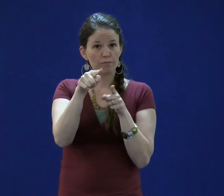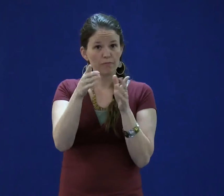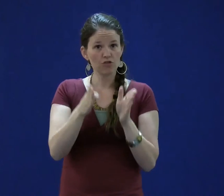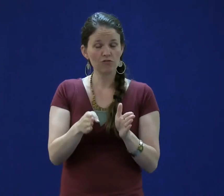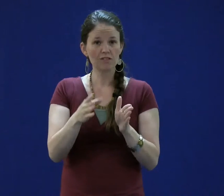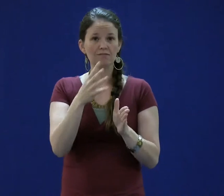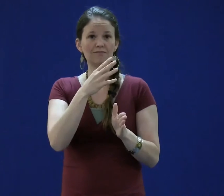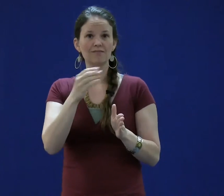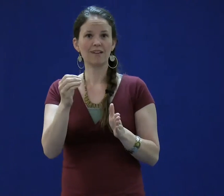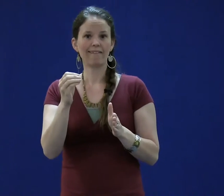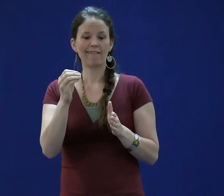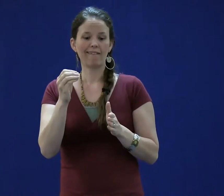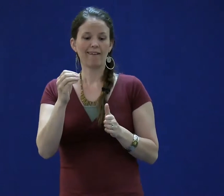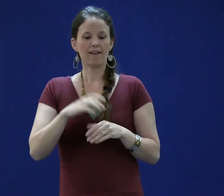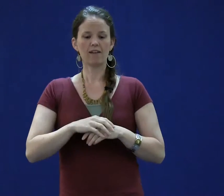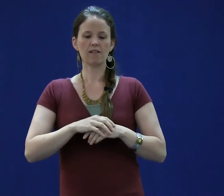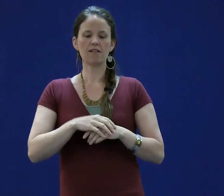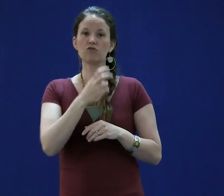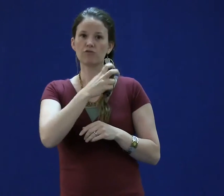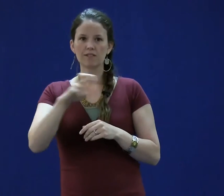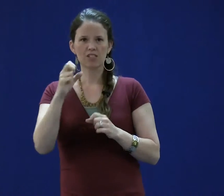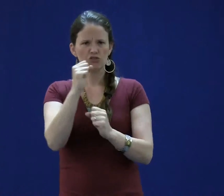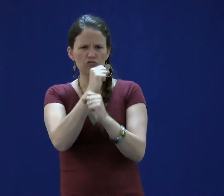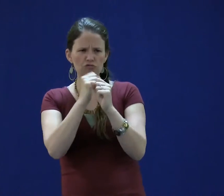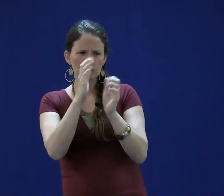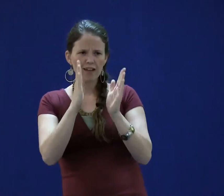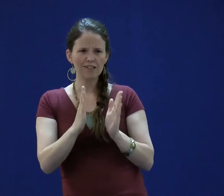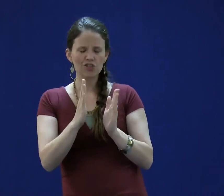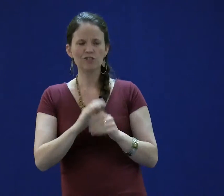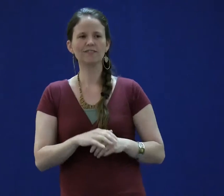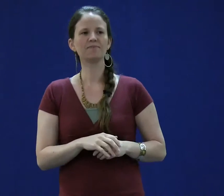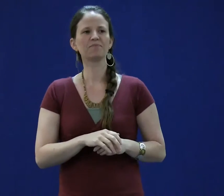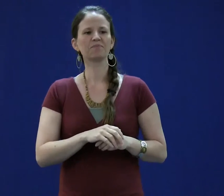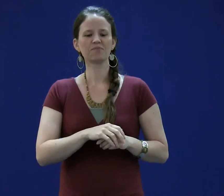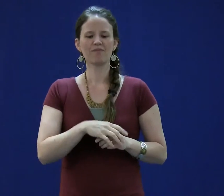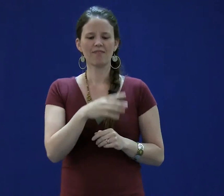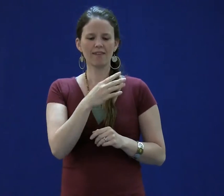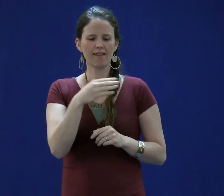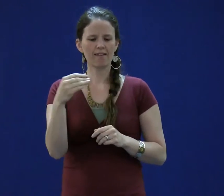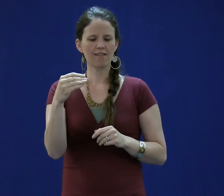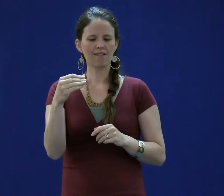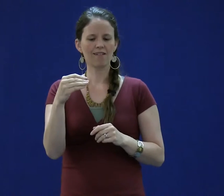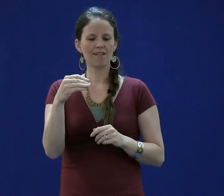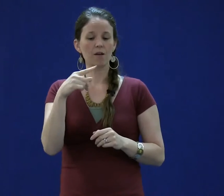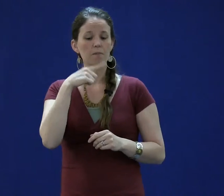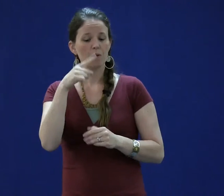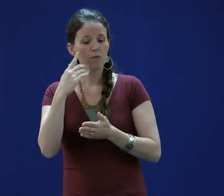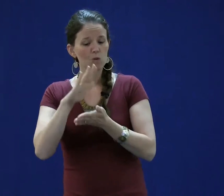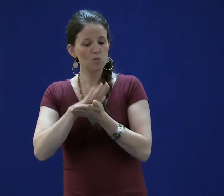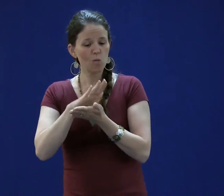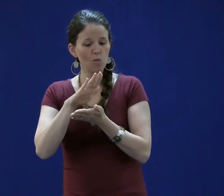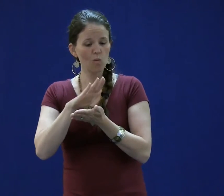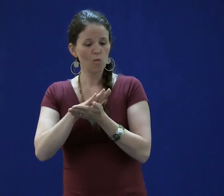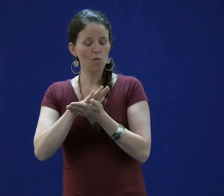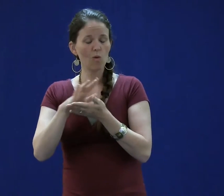services. We also have a behavior specialist, a transition strategist, a public